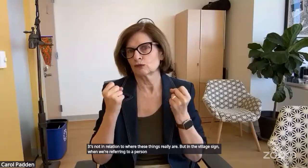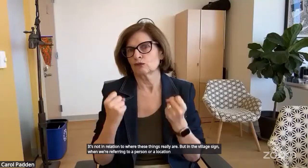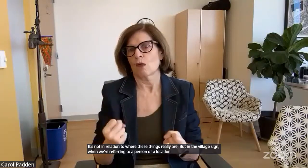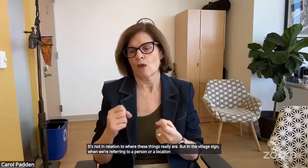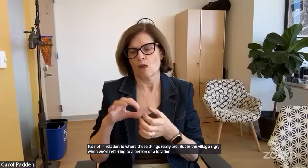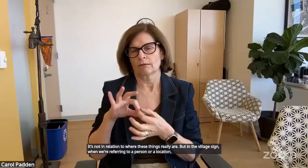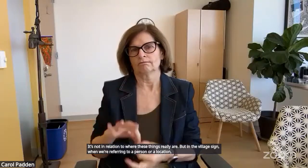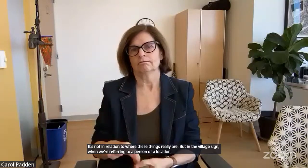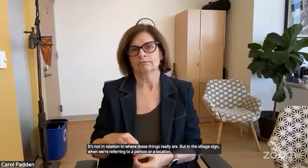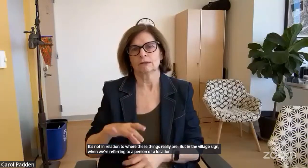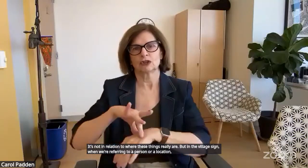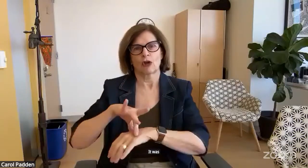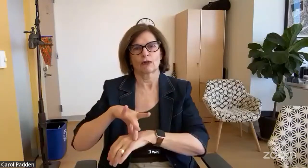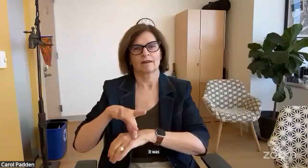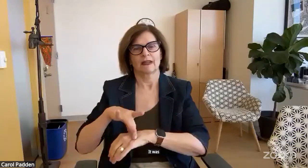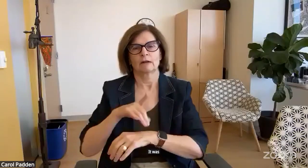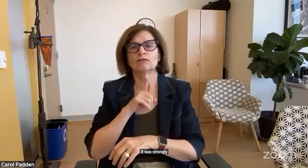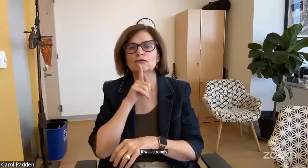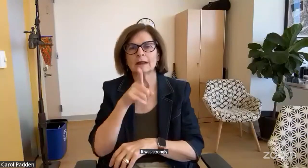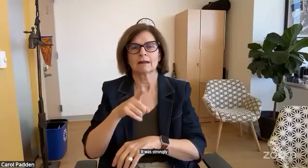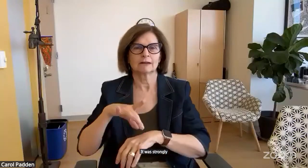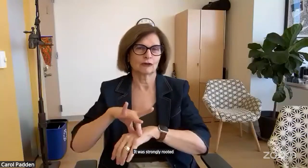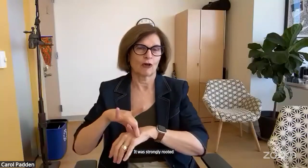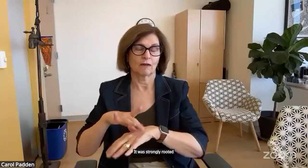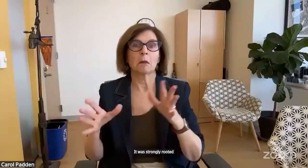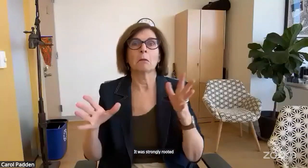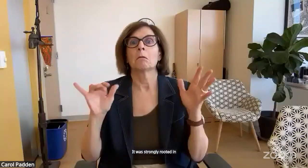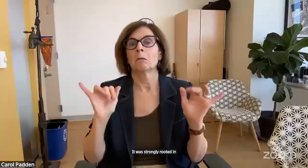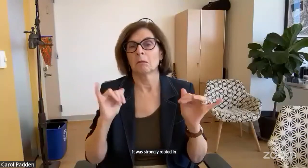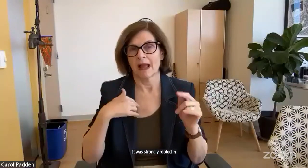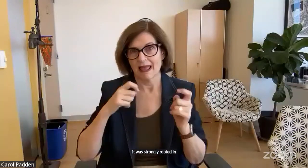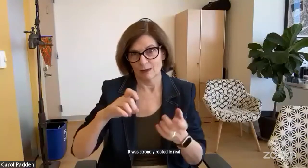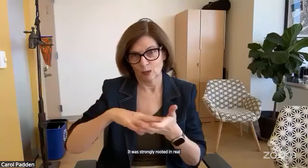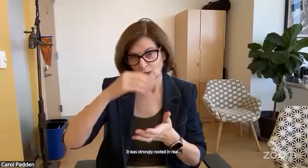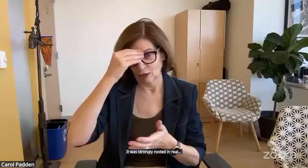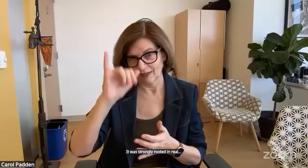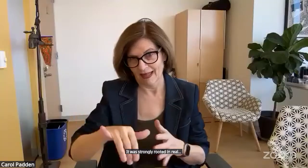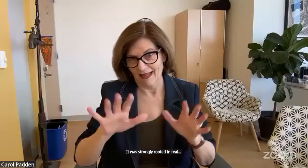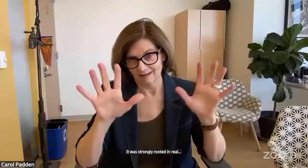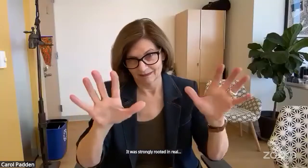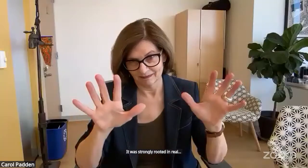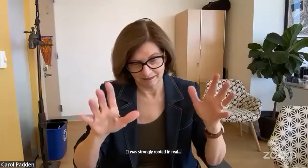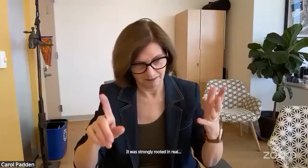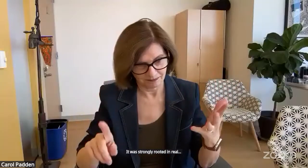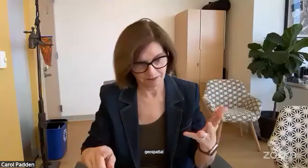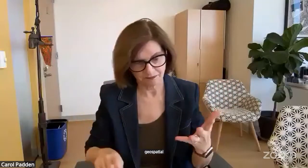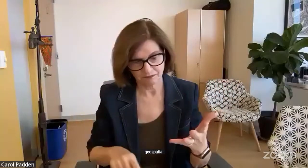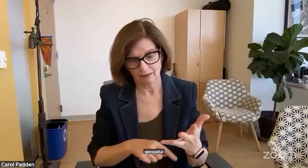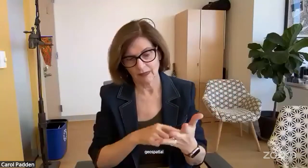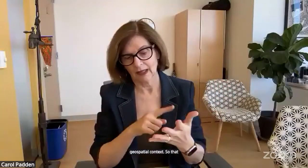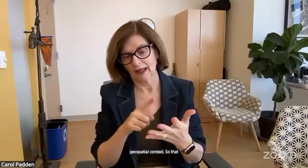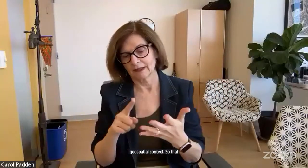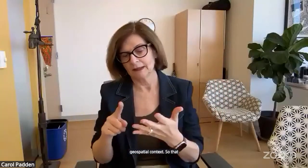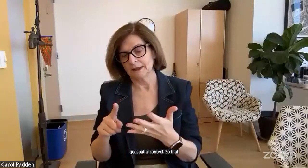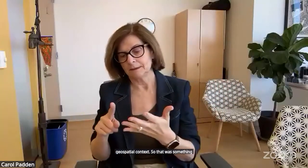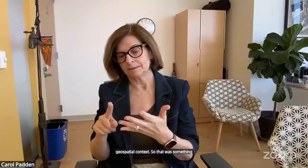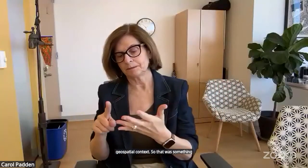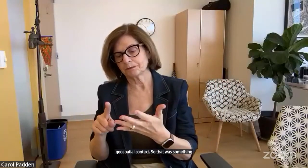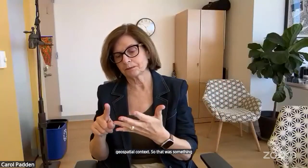location, it was strongly rooted in real geospatial context. So that was something that was I had